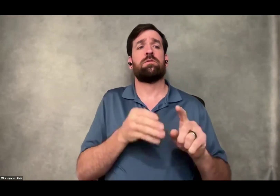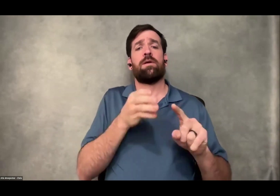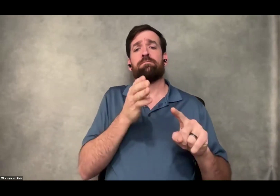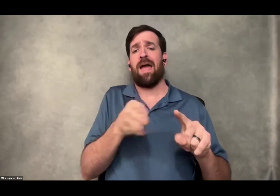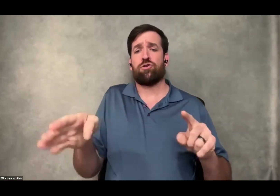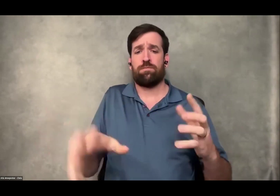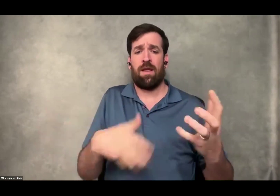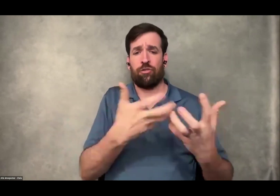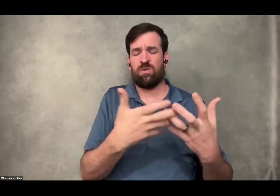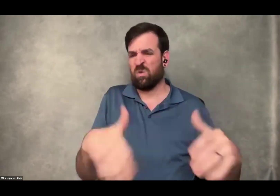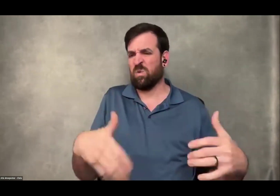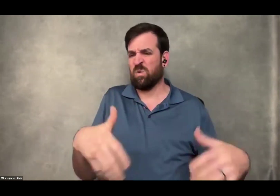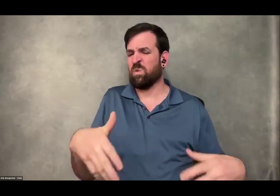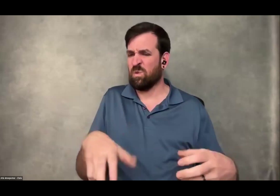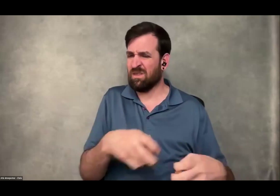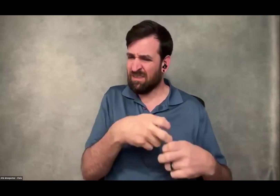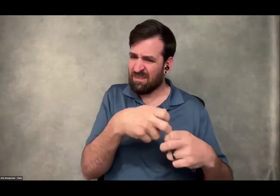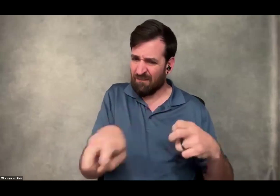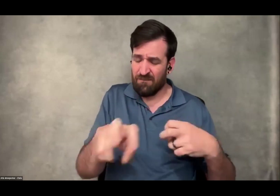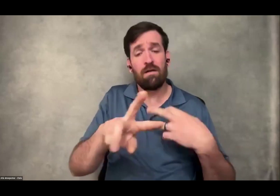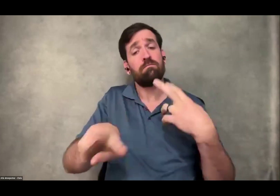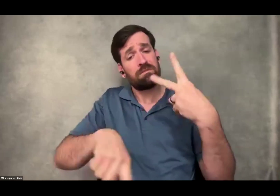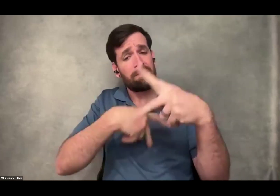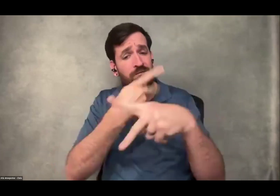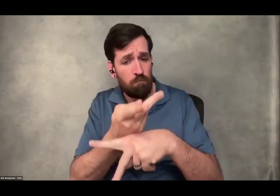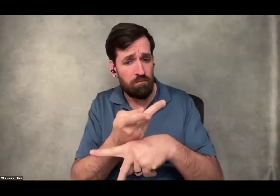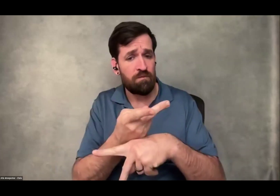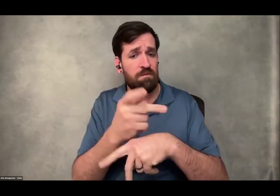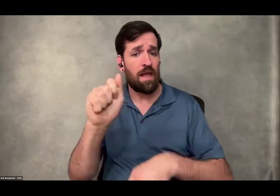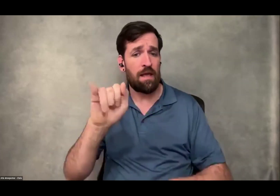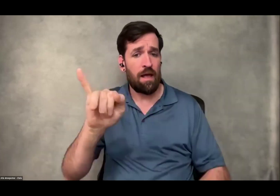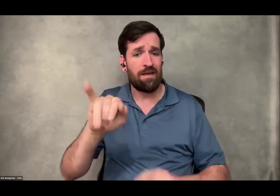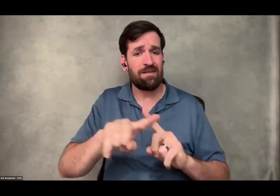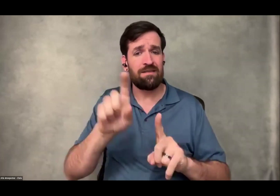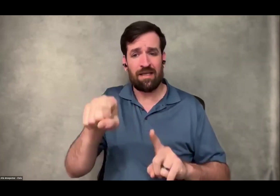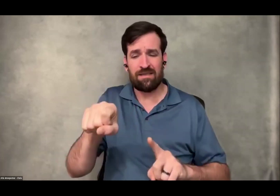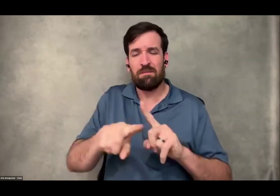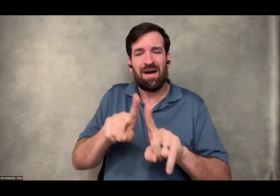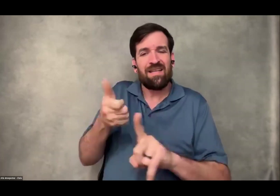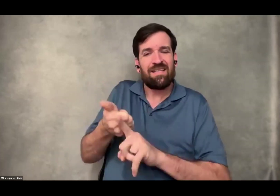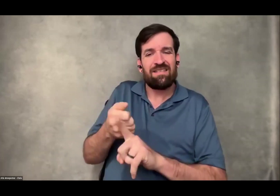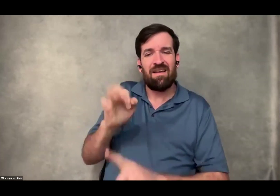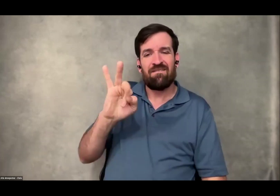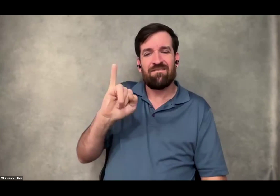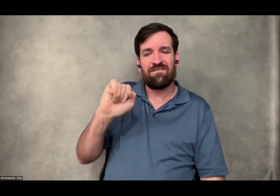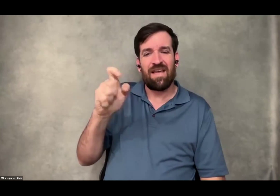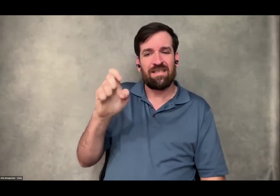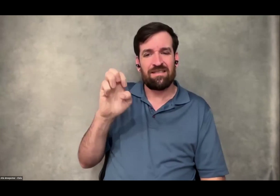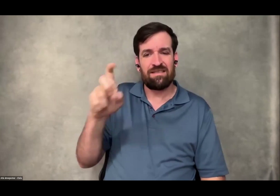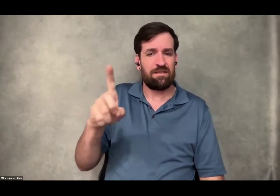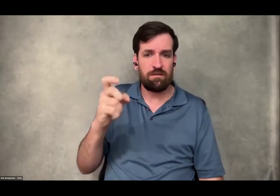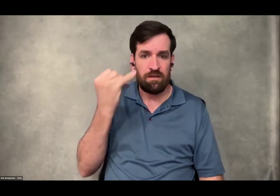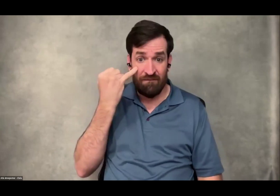really tough. It's a form of AI, but it's fixed. And if it's not